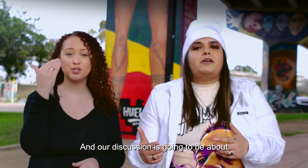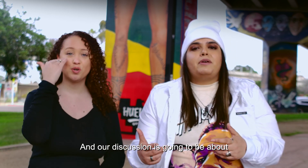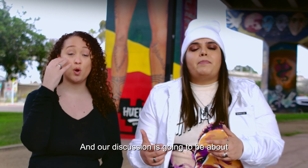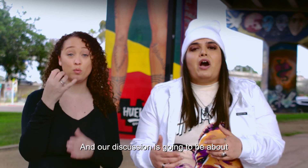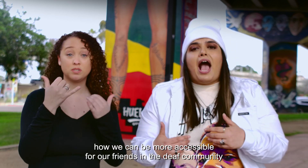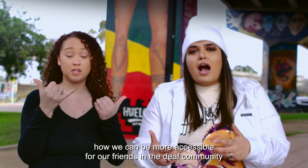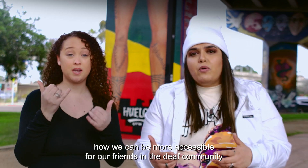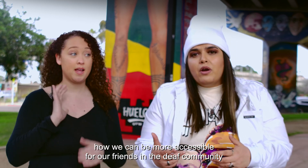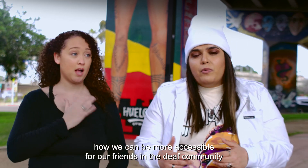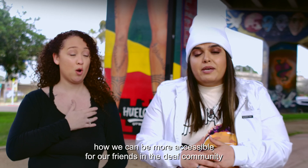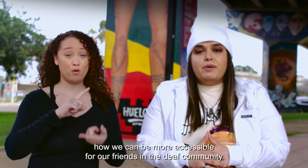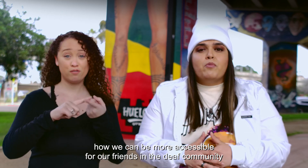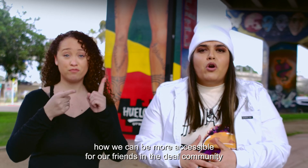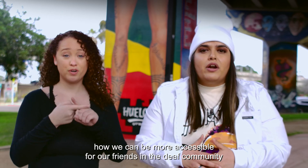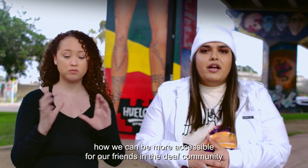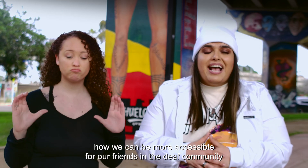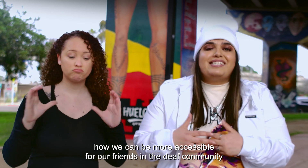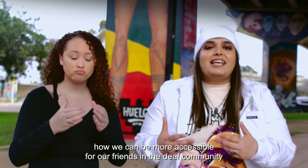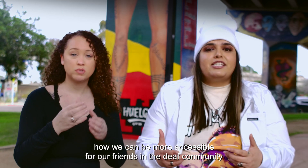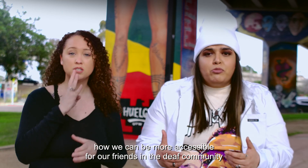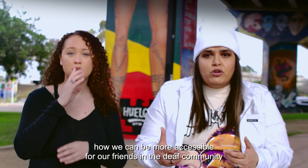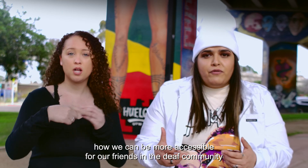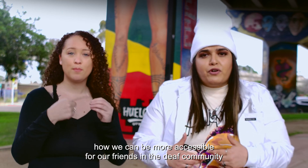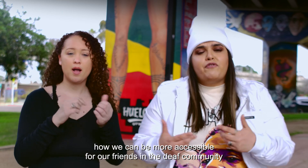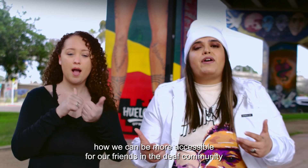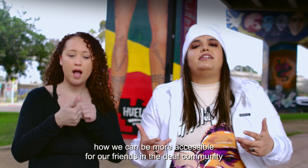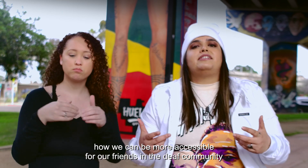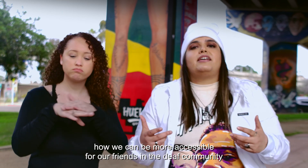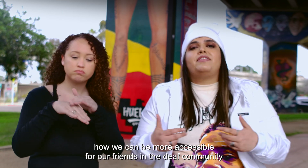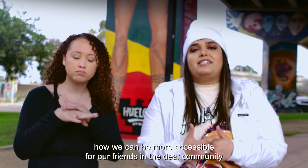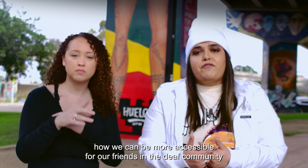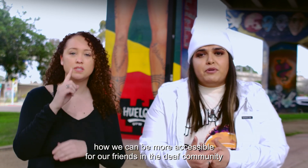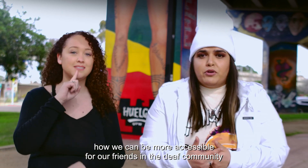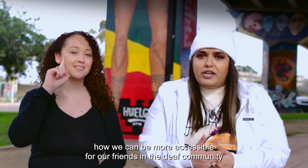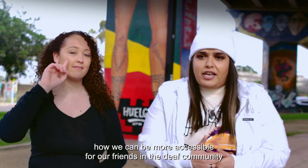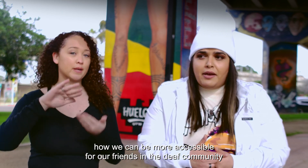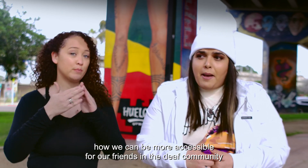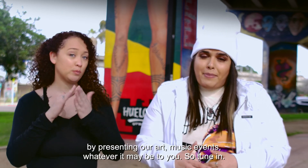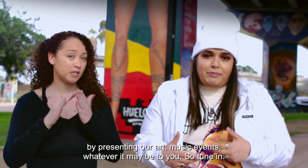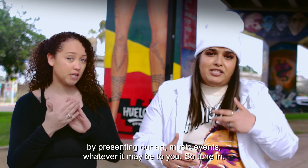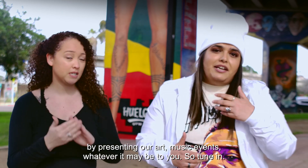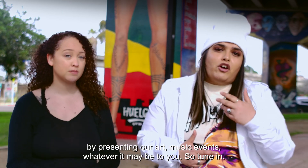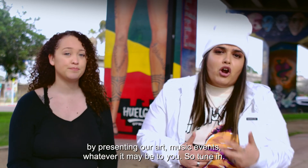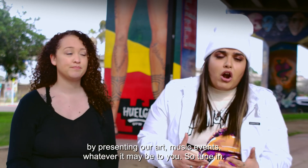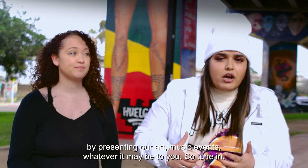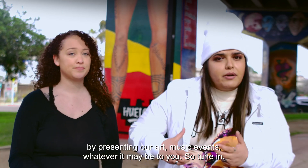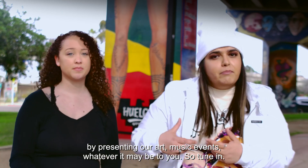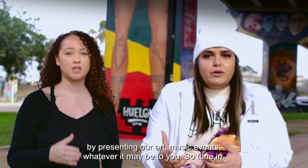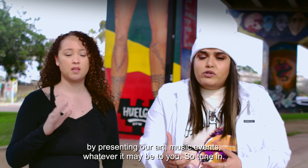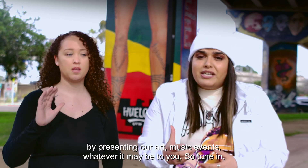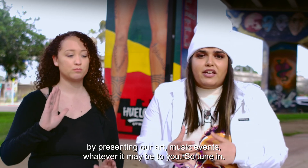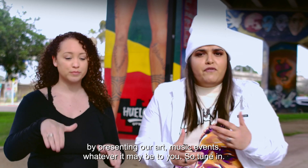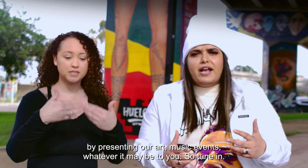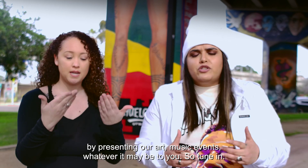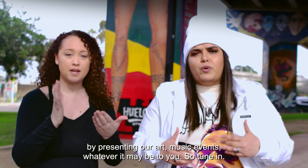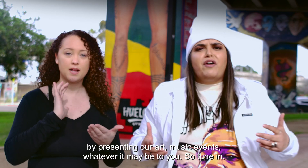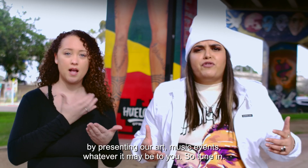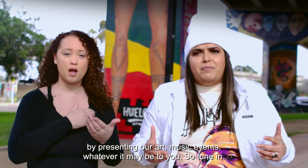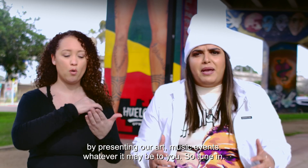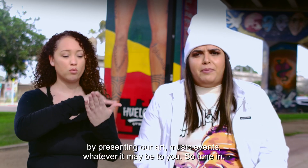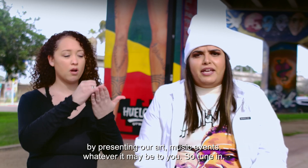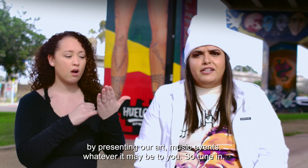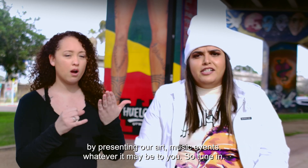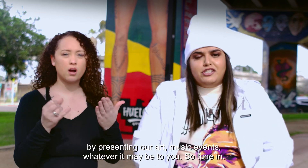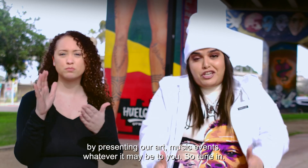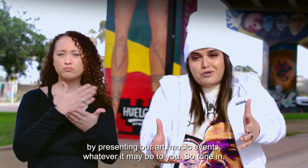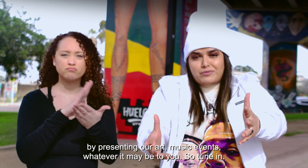discussion is going to be about how we can be more accessible for our friends in the deaf community by presenting our art, music, events, whatever